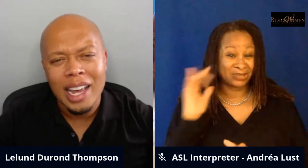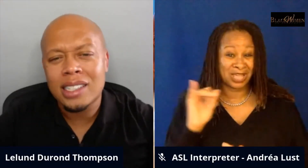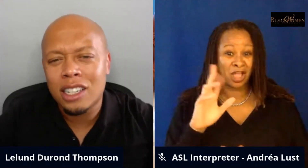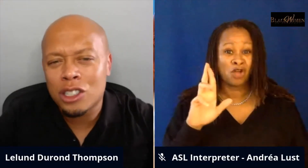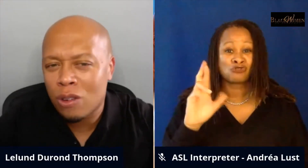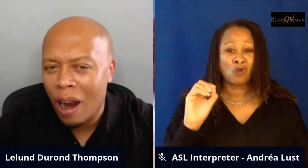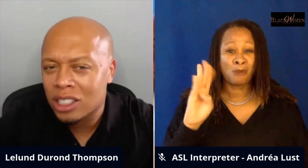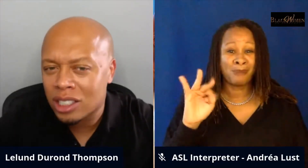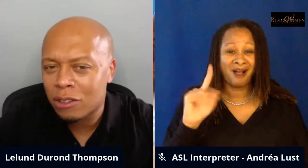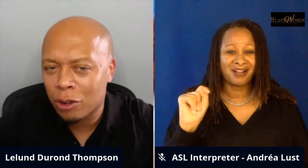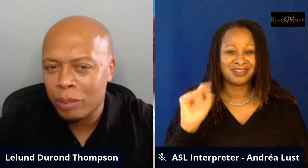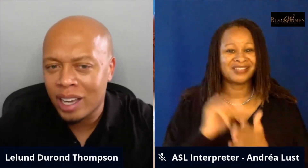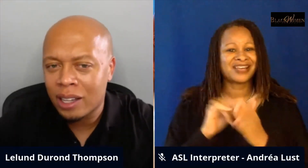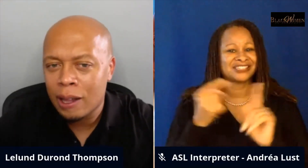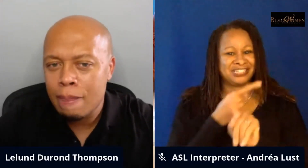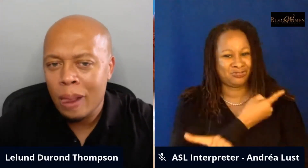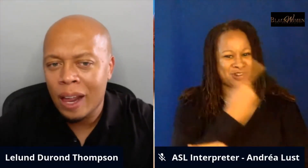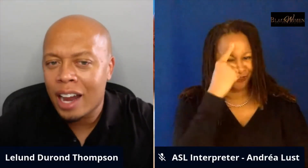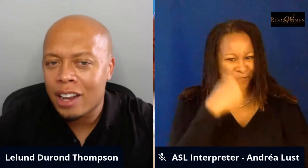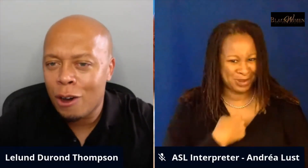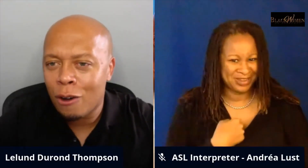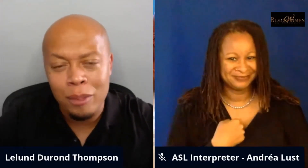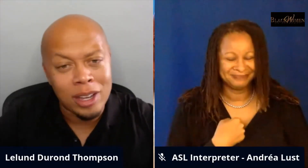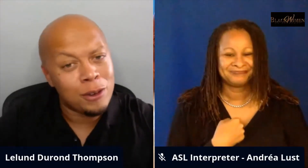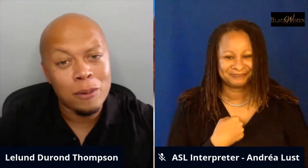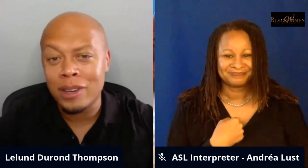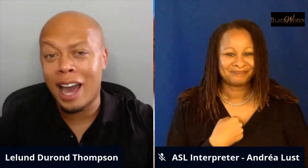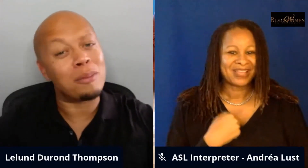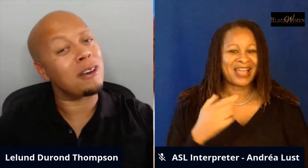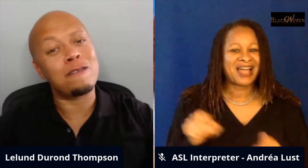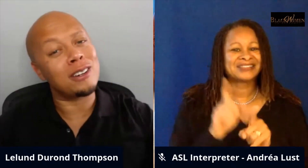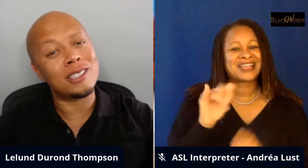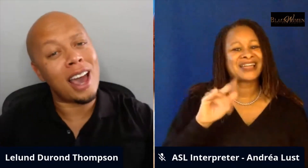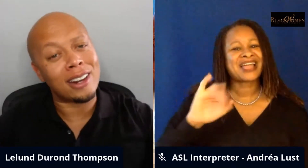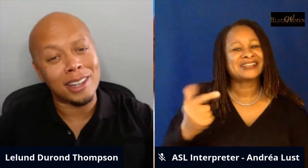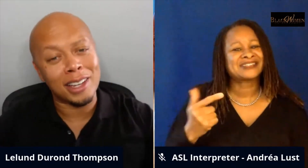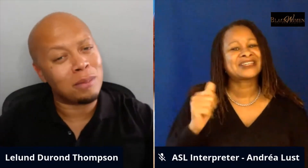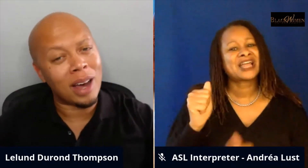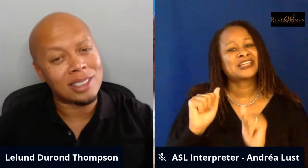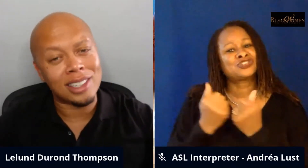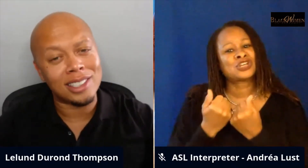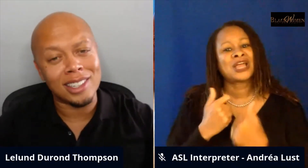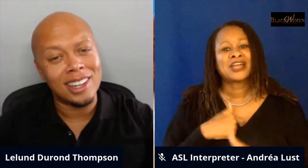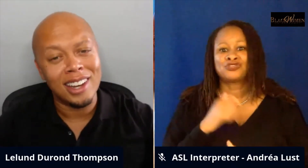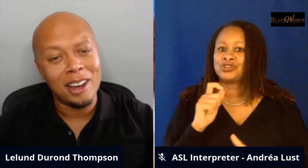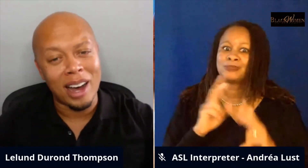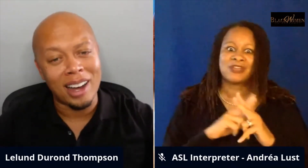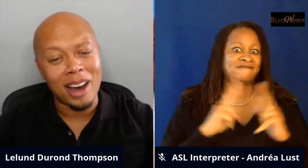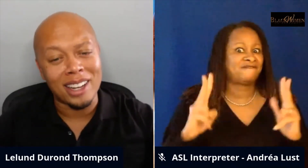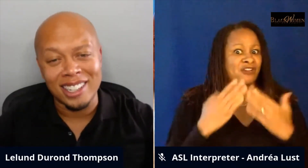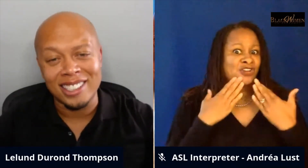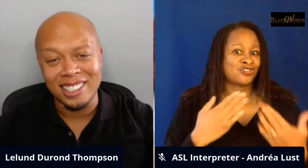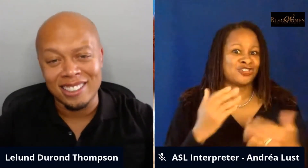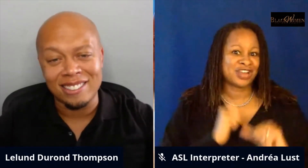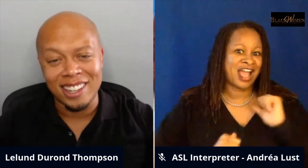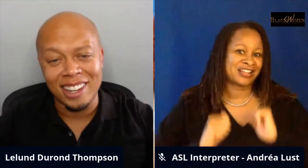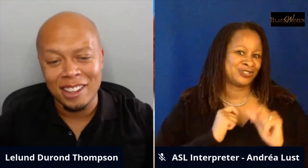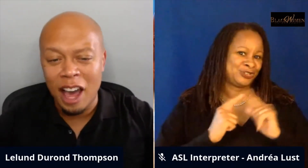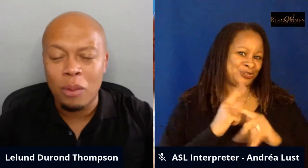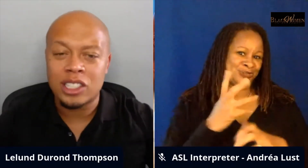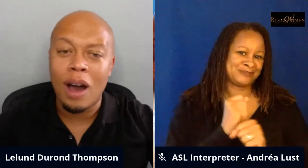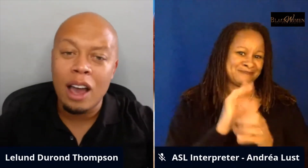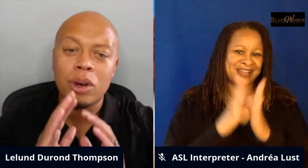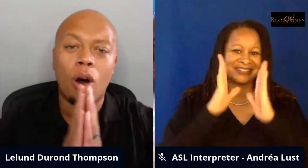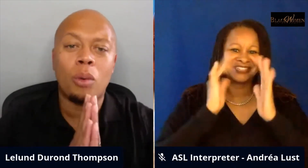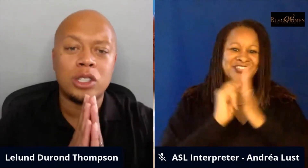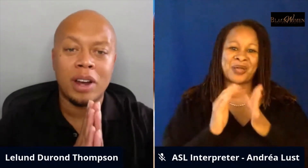robot, that's a distraction for me. And I know, you got to be a fierce actor to keep my attention. My attention in that